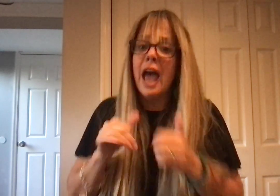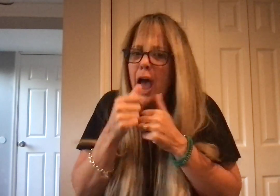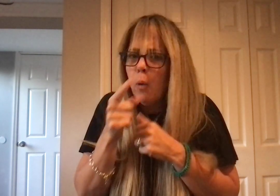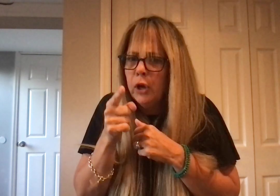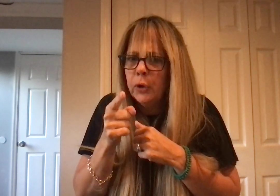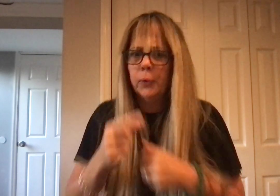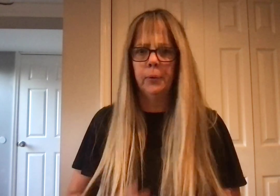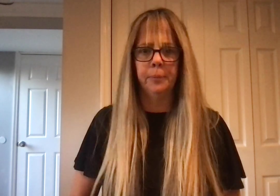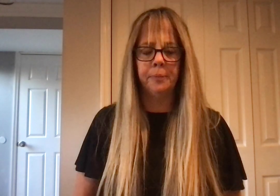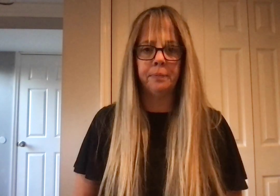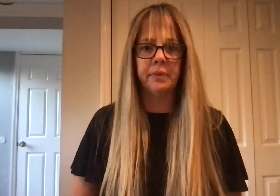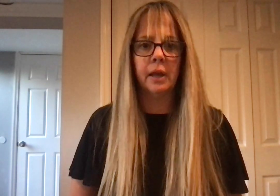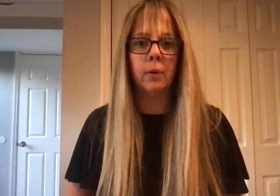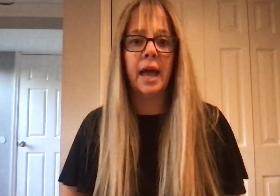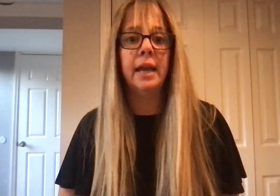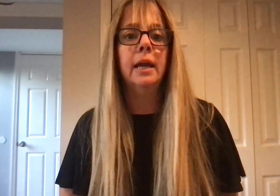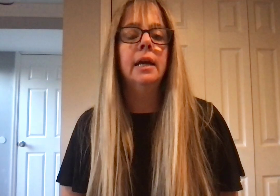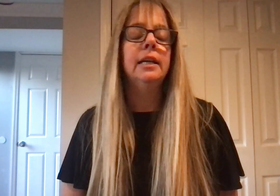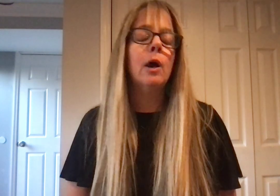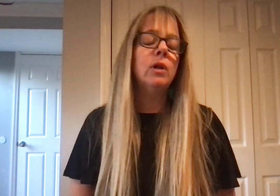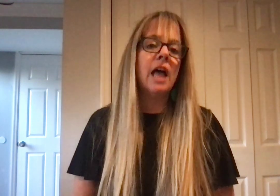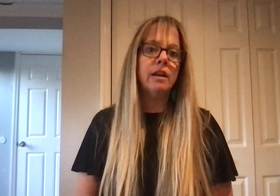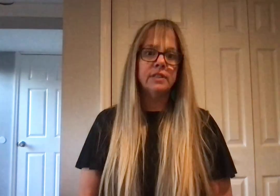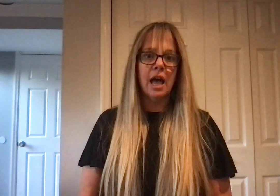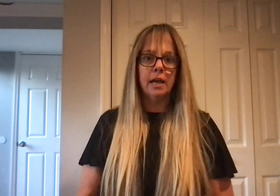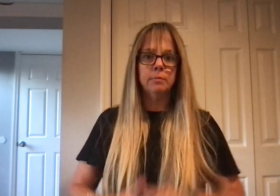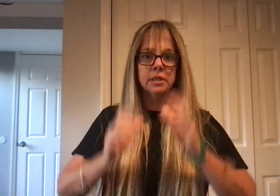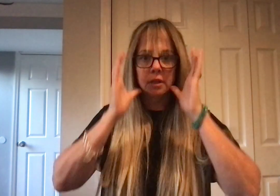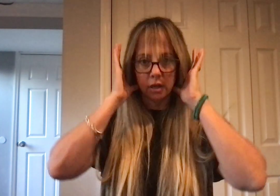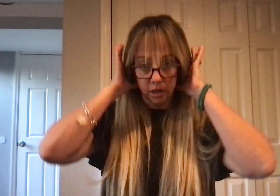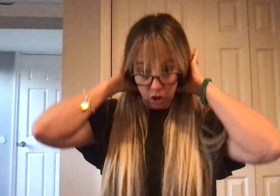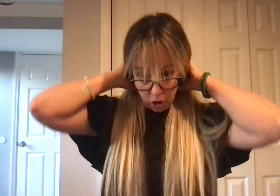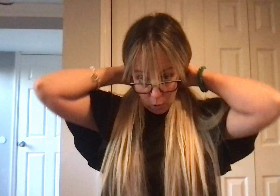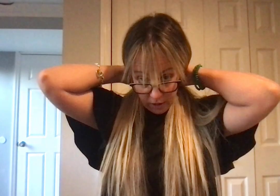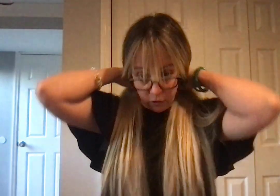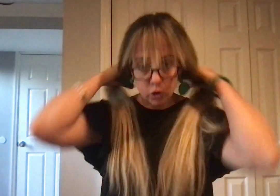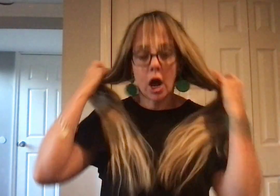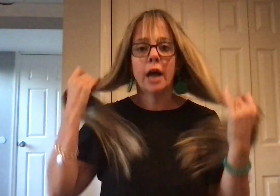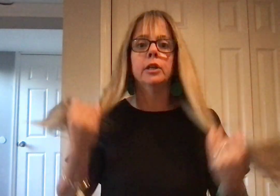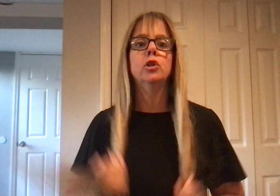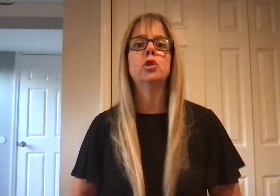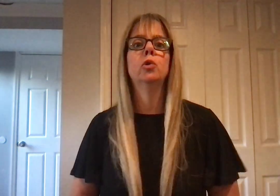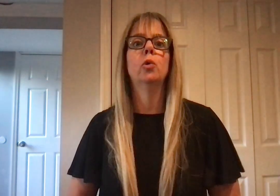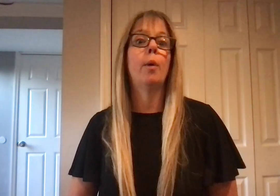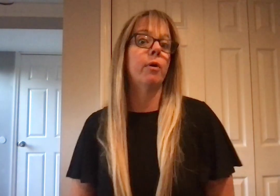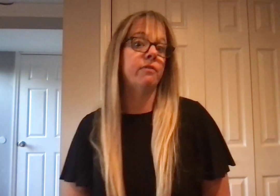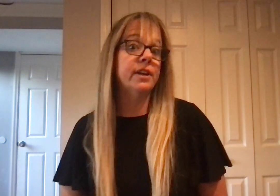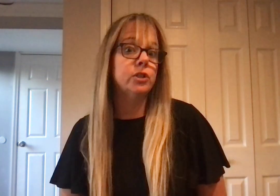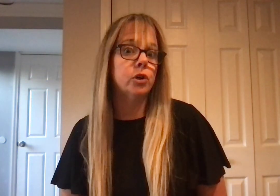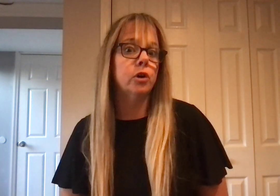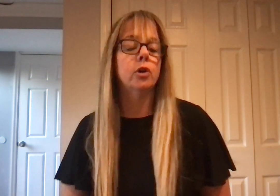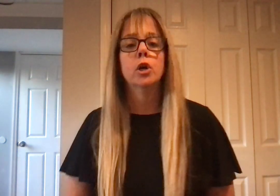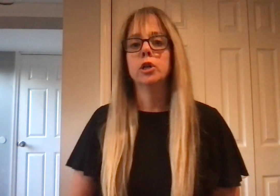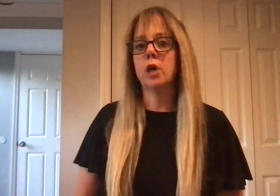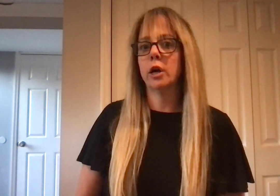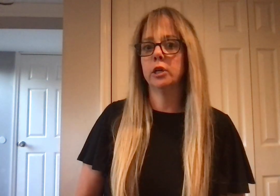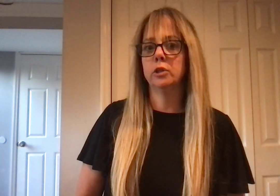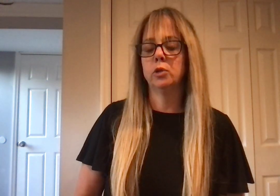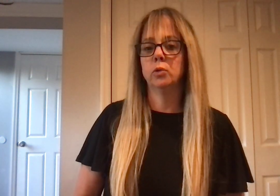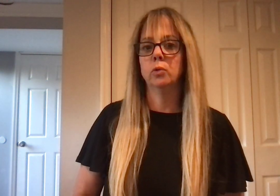How are you? Okay, now a lot of times, if you're talking to a professor, talking to